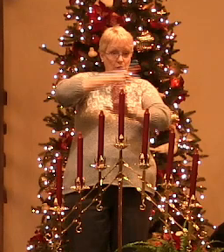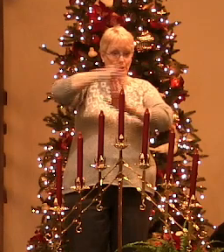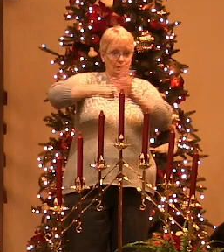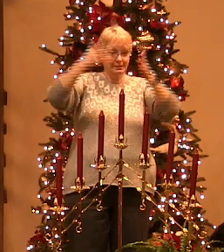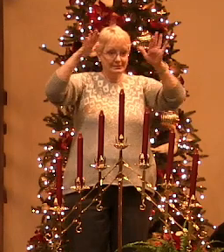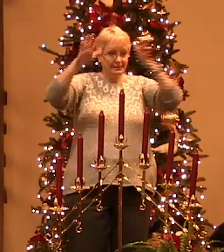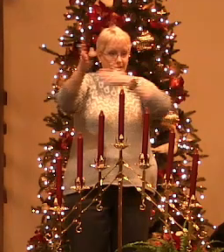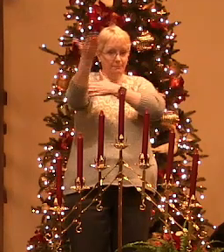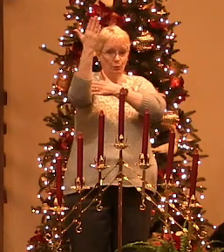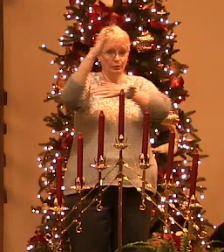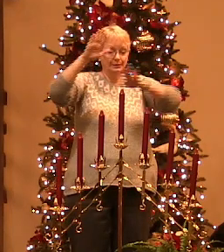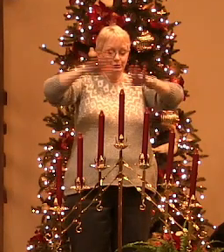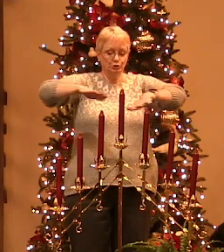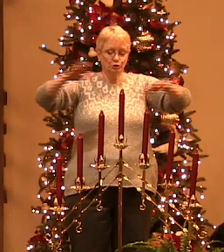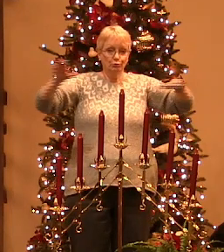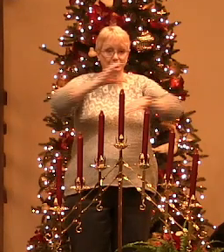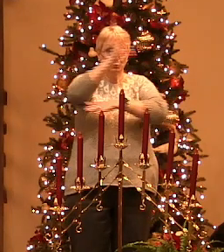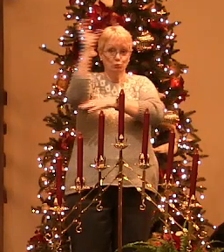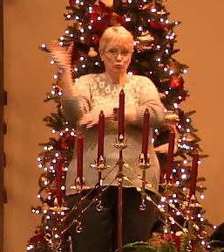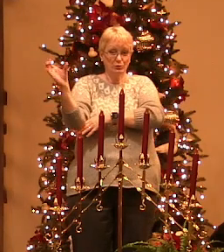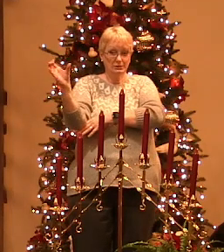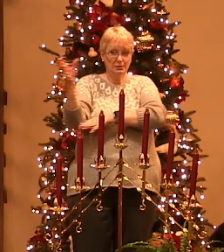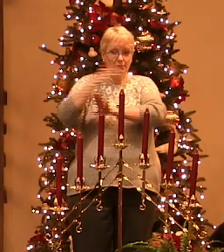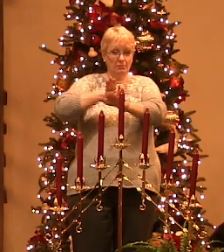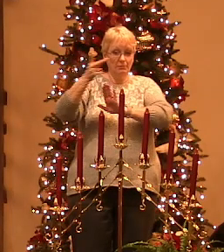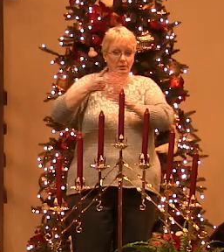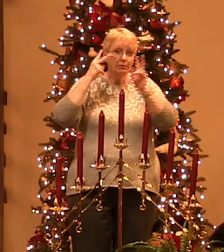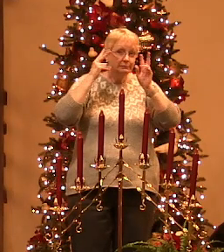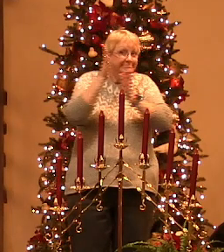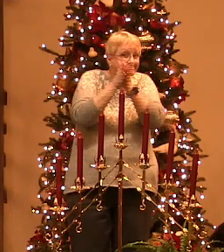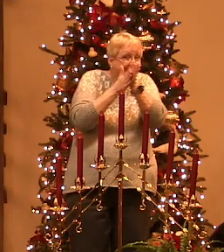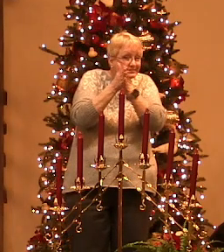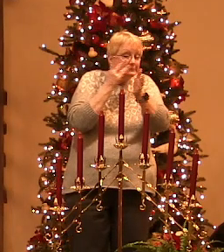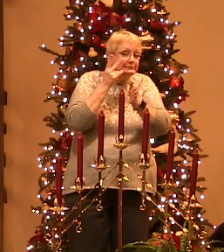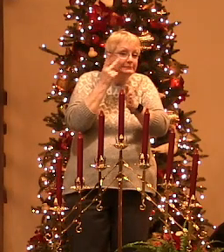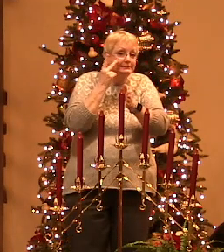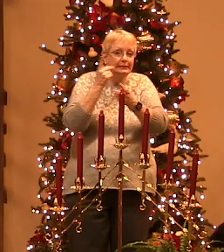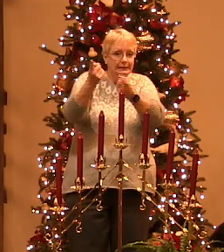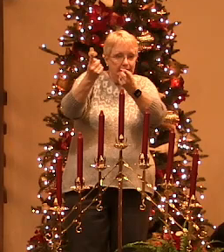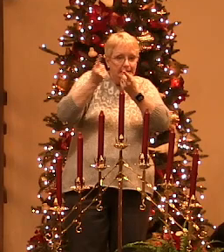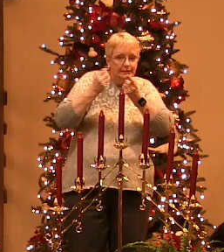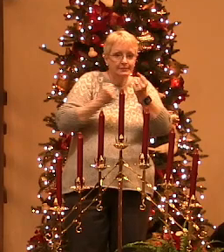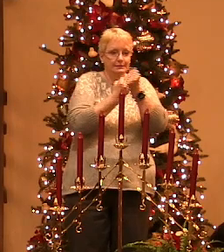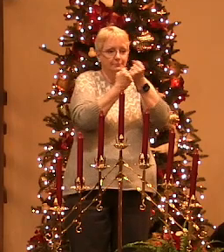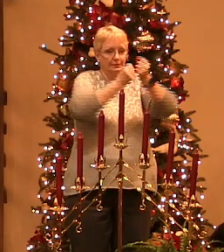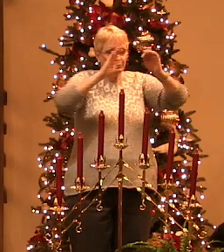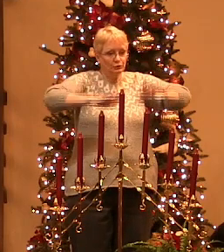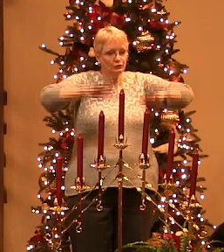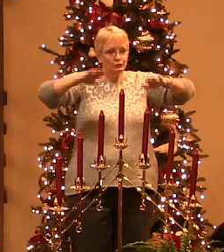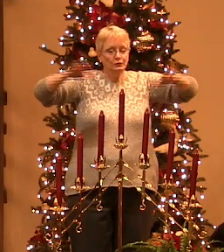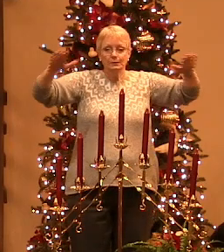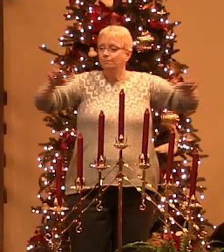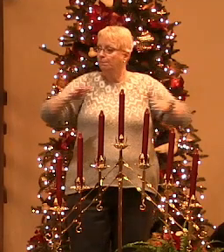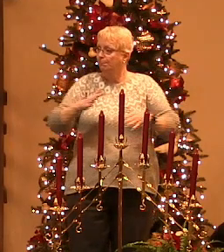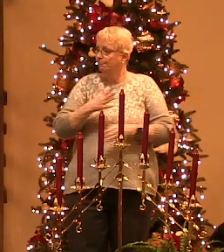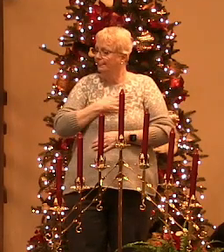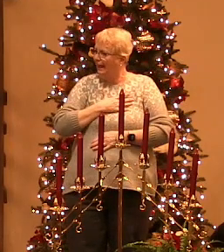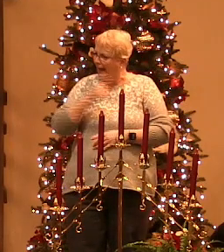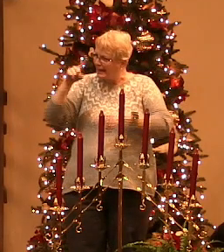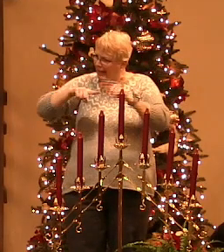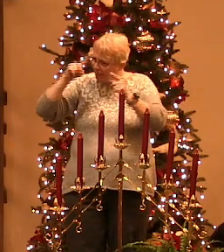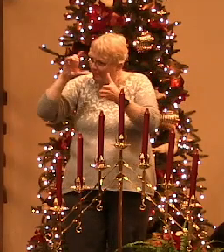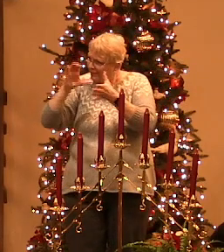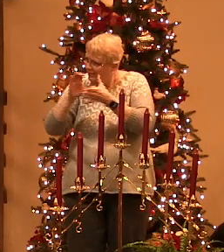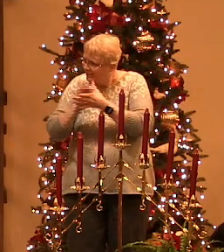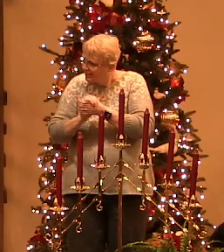Sunday morning is a children's program, and so we're looking forward to that, and please come and support the children. I mean, I could not believe it,